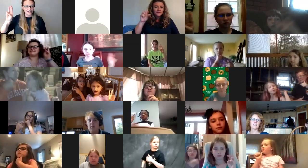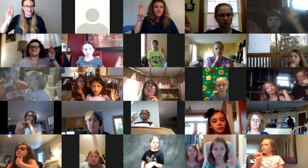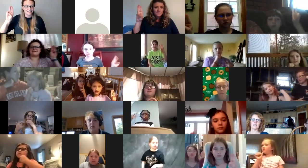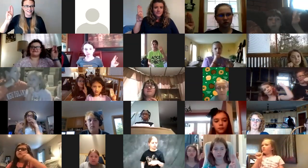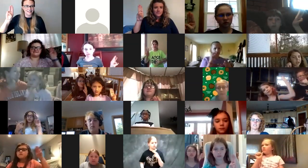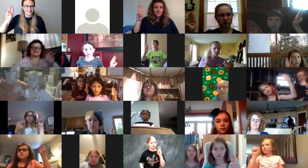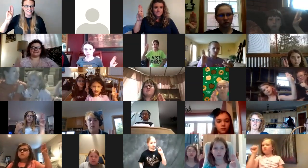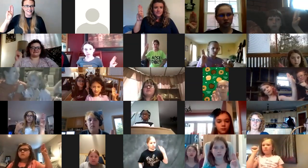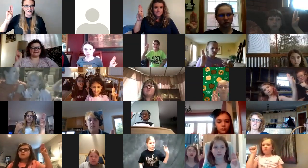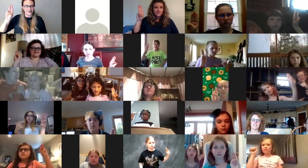Scout law.